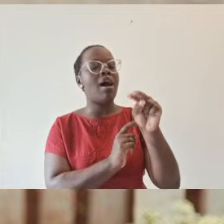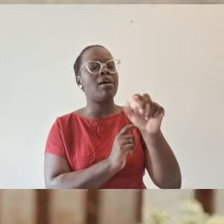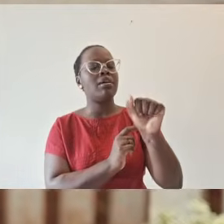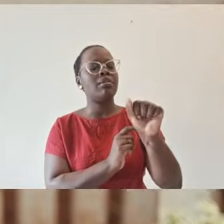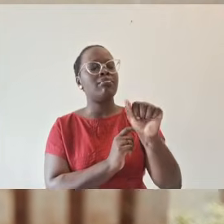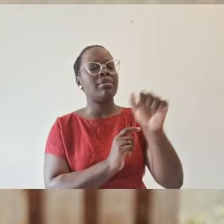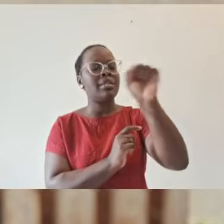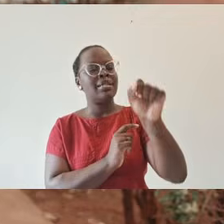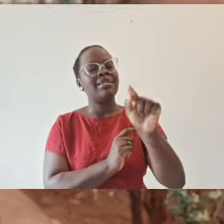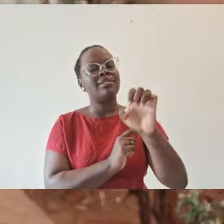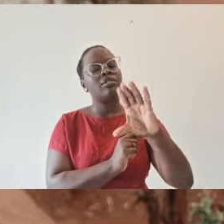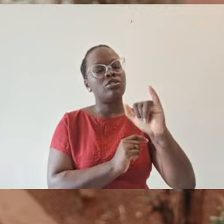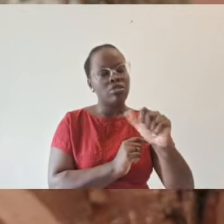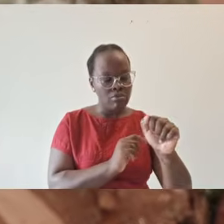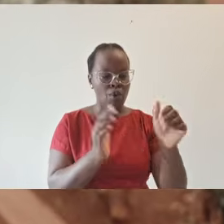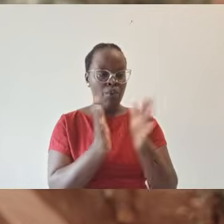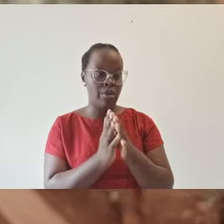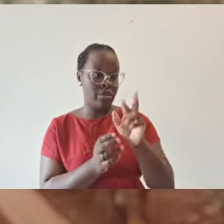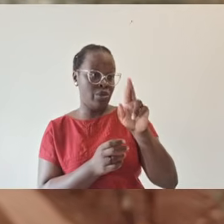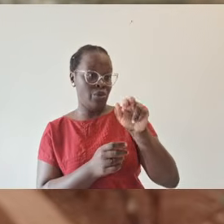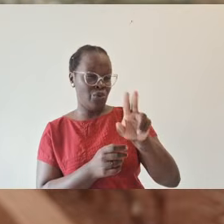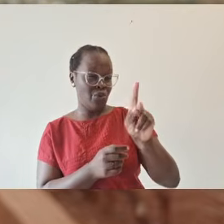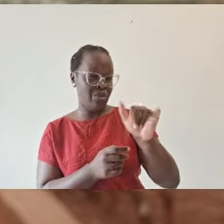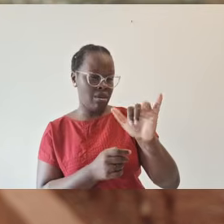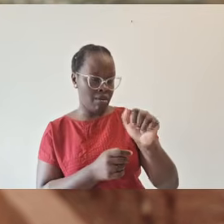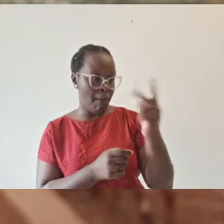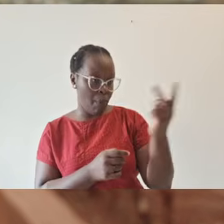Abdi, both of whom are teachers at the Murang'a School for the Hearing Impaired.